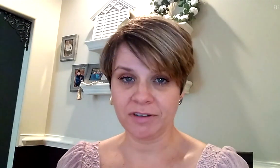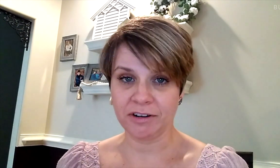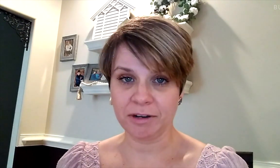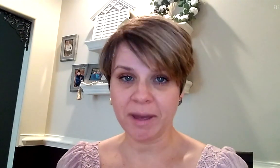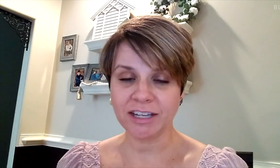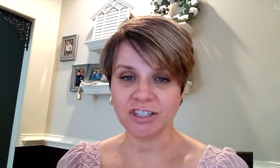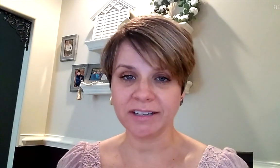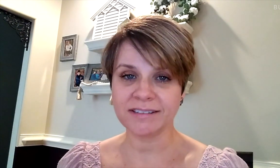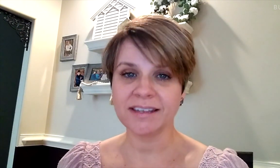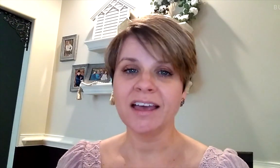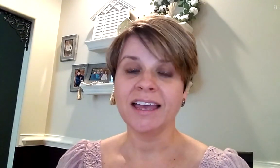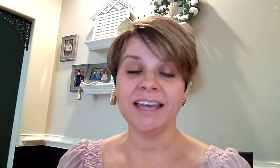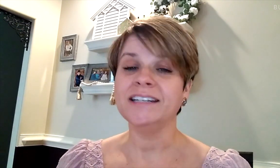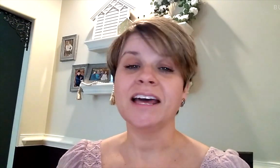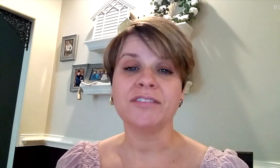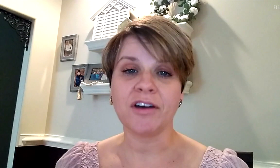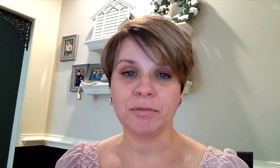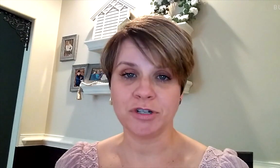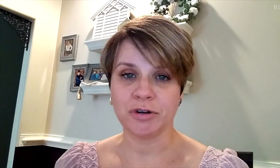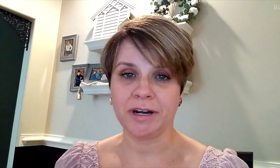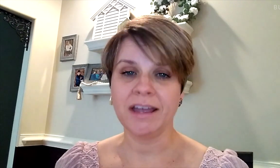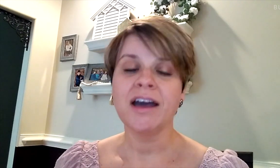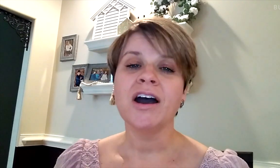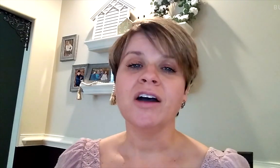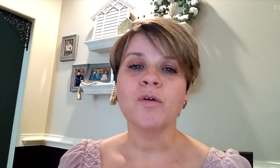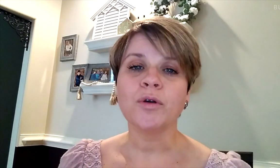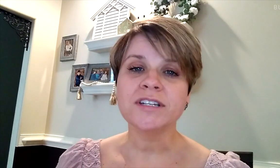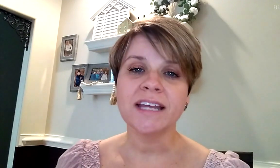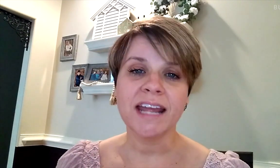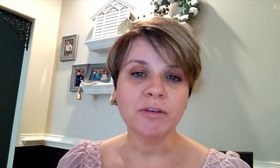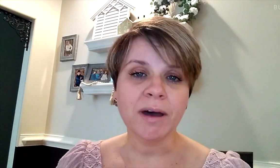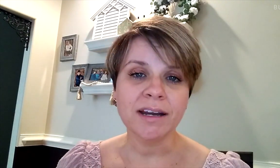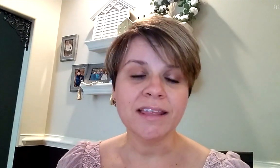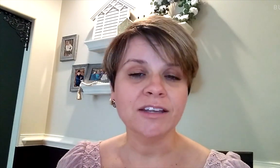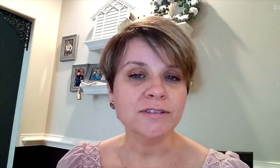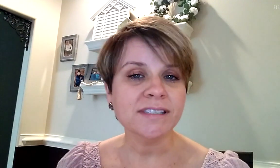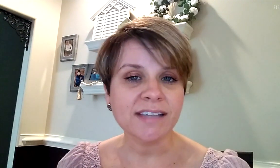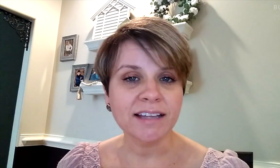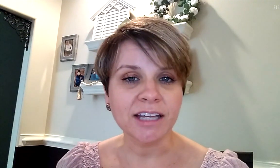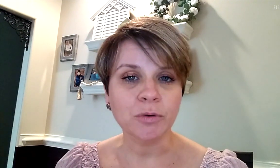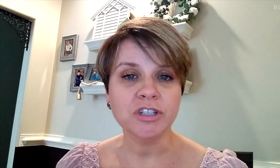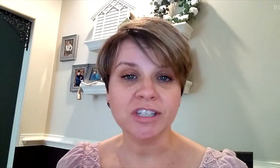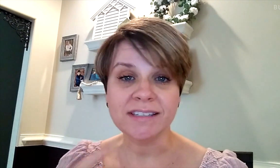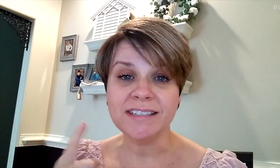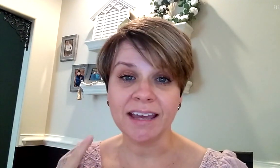hearing patients in and out of the operatory. Of course, not everybody that uses sign language is deaf.